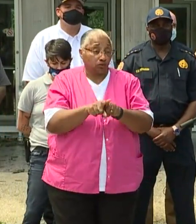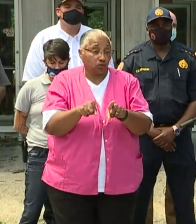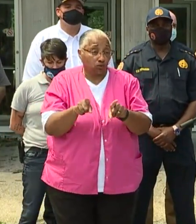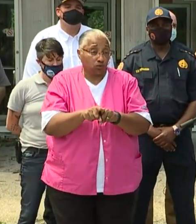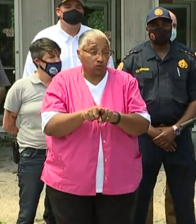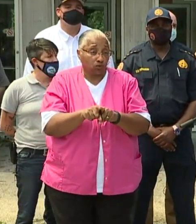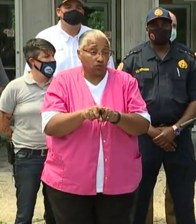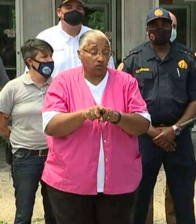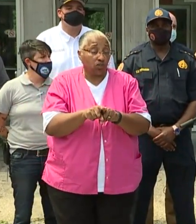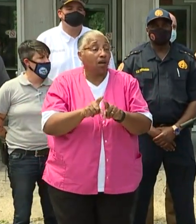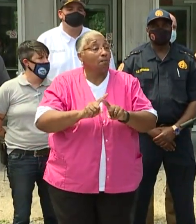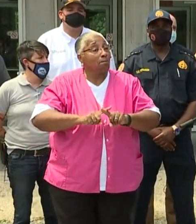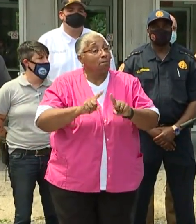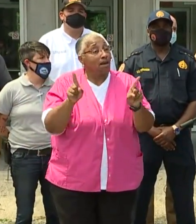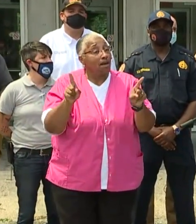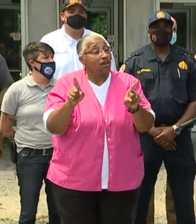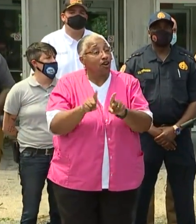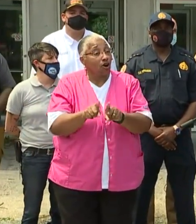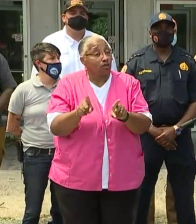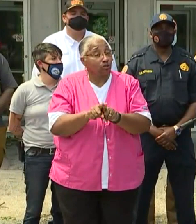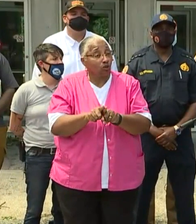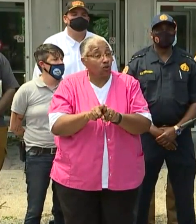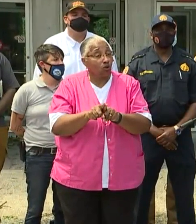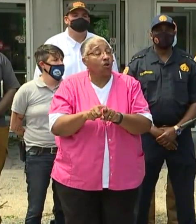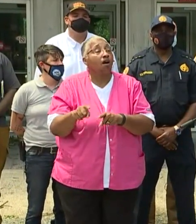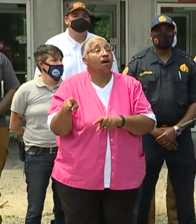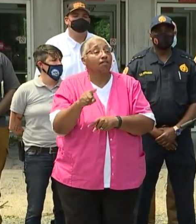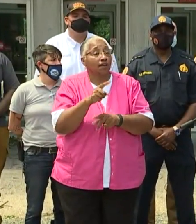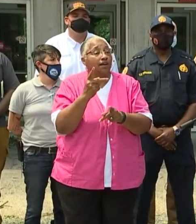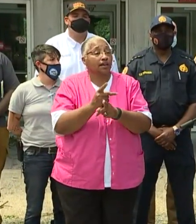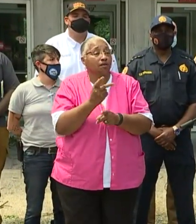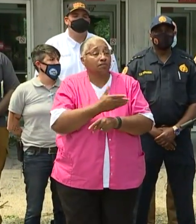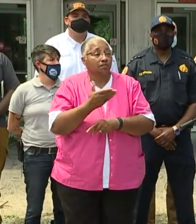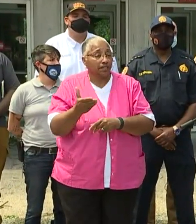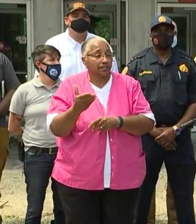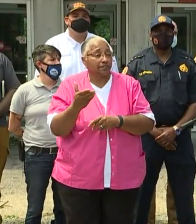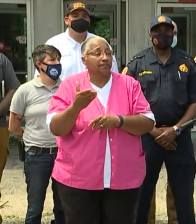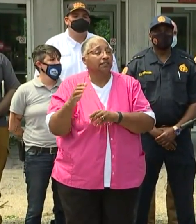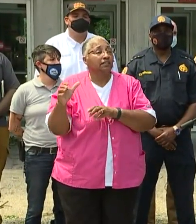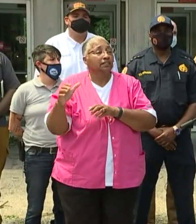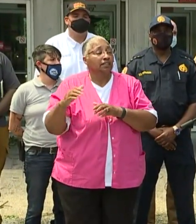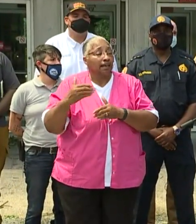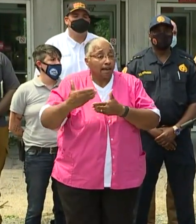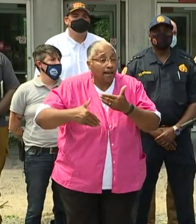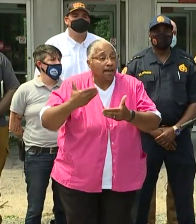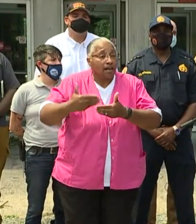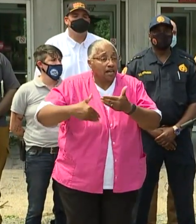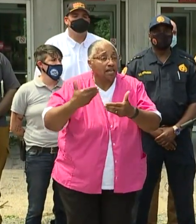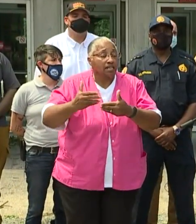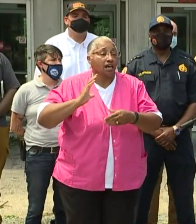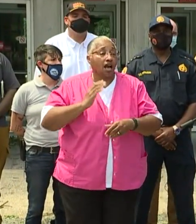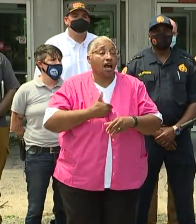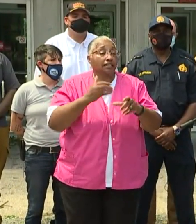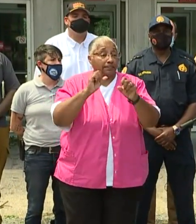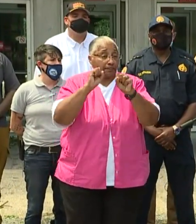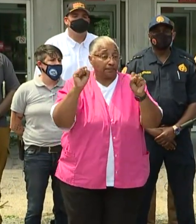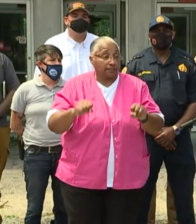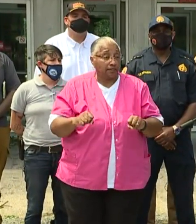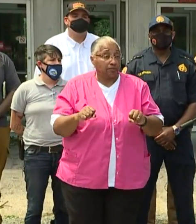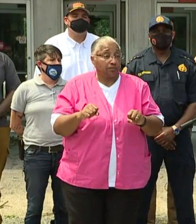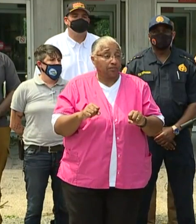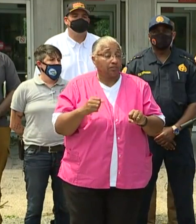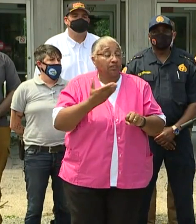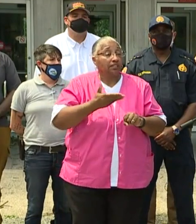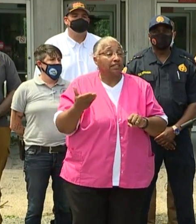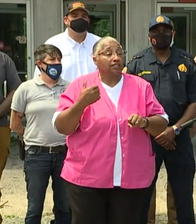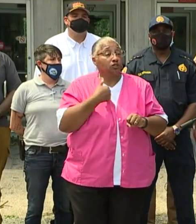end of the day, held the line, did what we needed, our systems, our utility, what